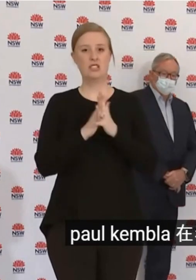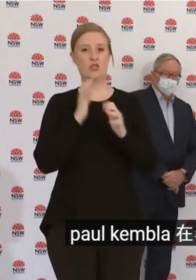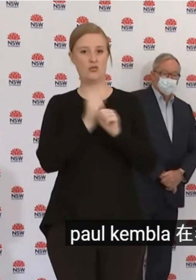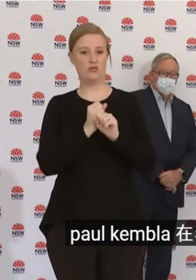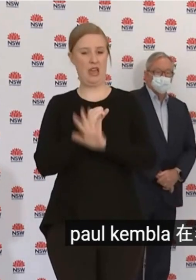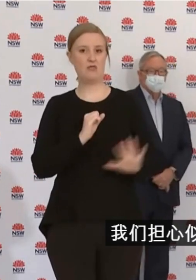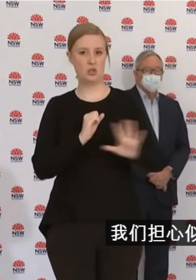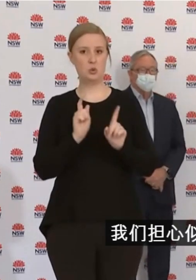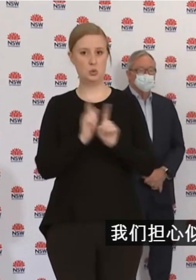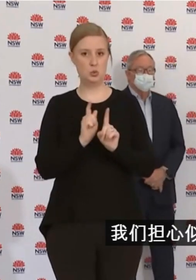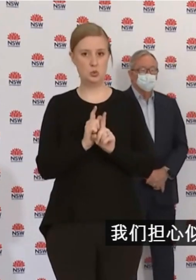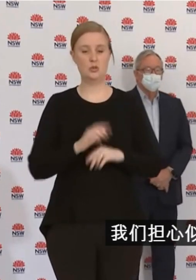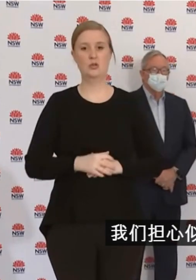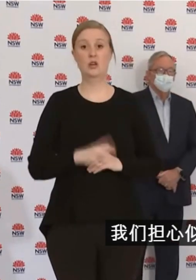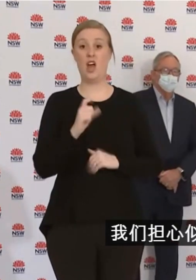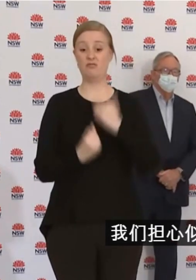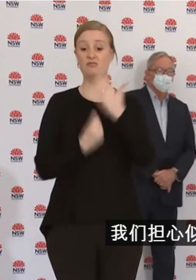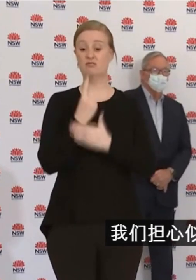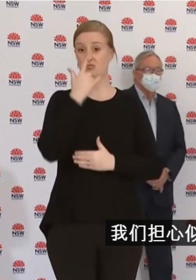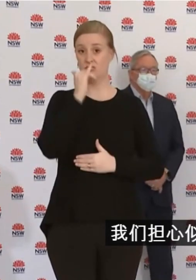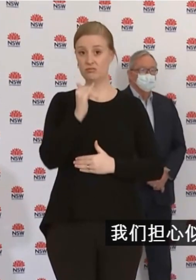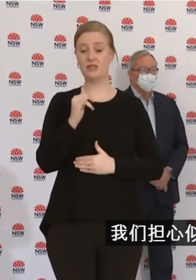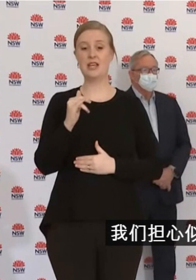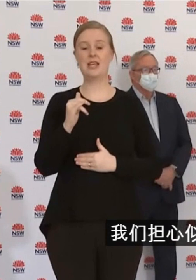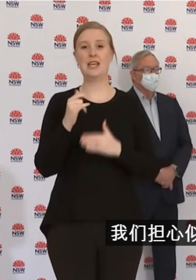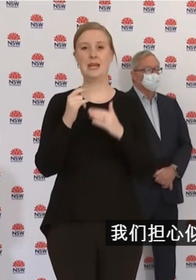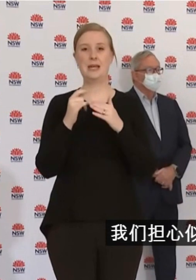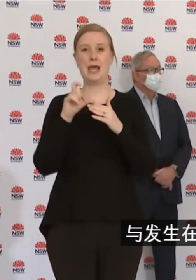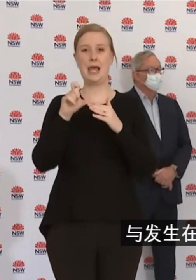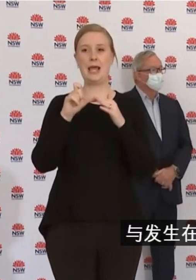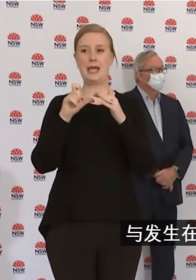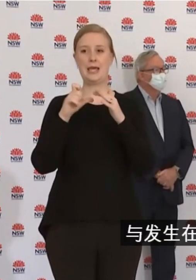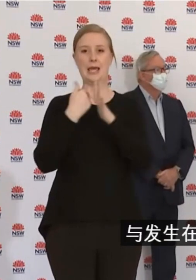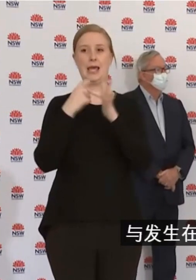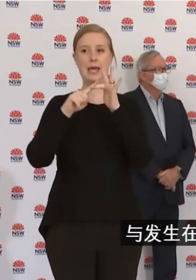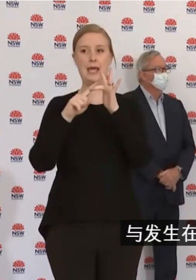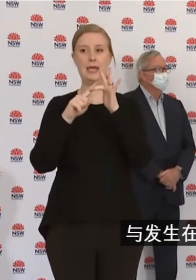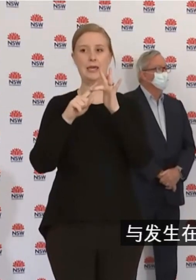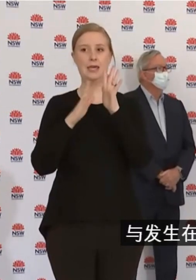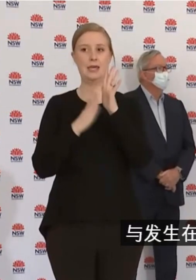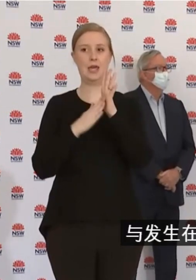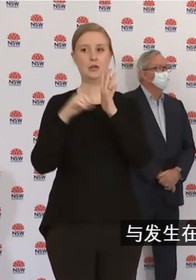Hill where we're concerned about where there seemed to be 18 cases associated with a family gathering,